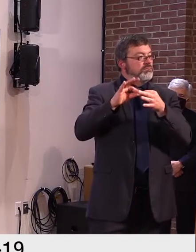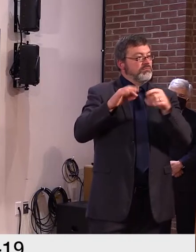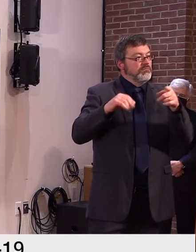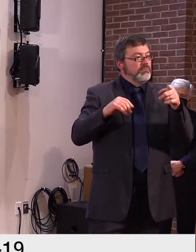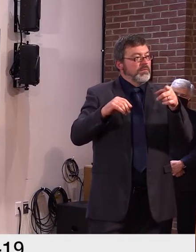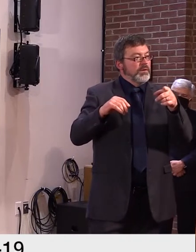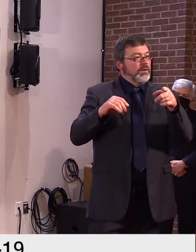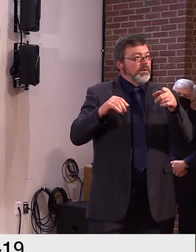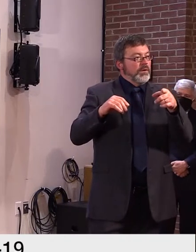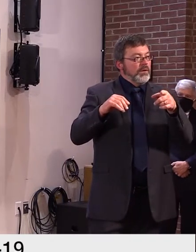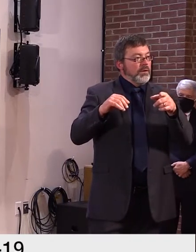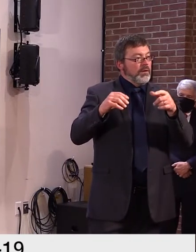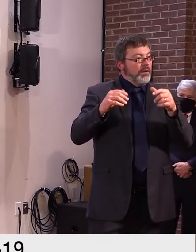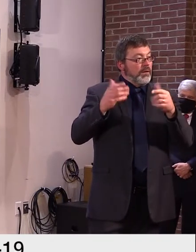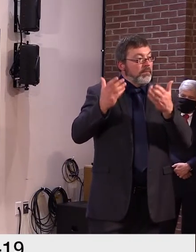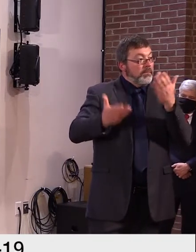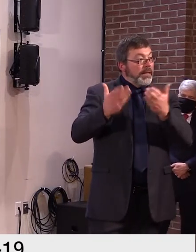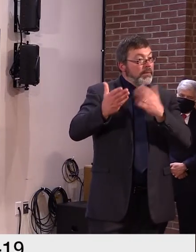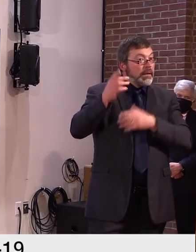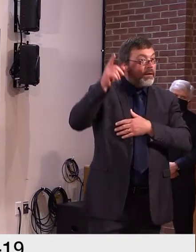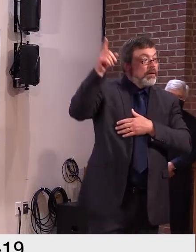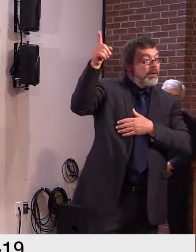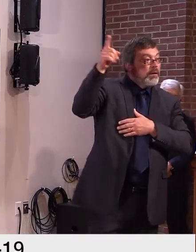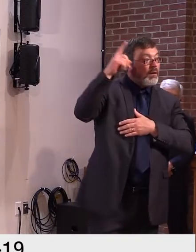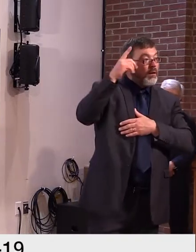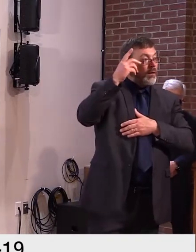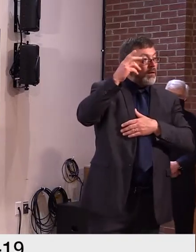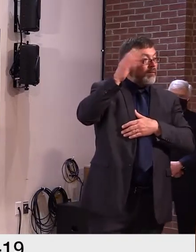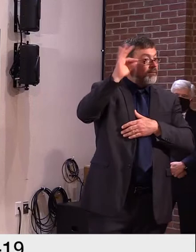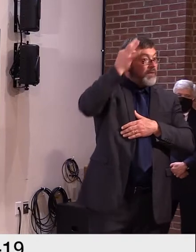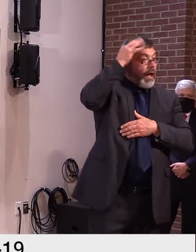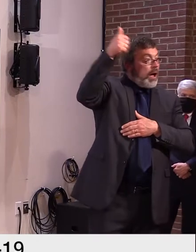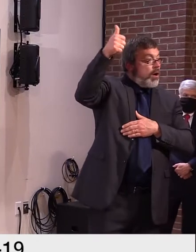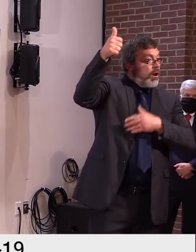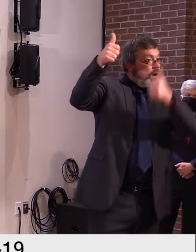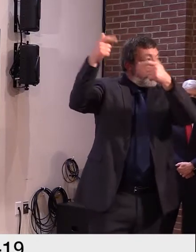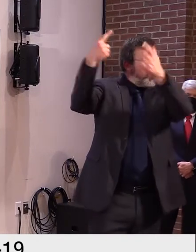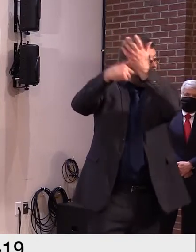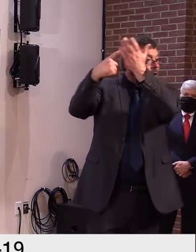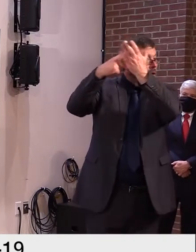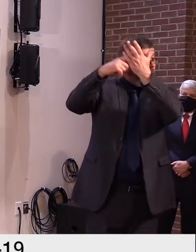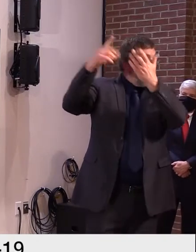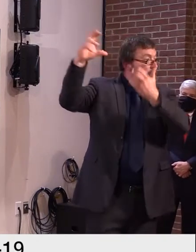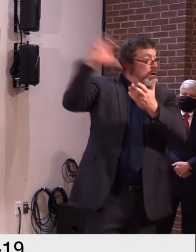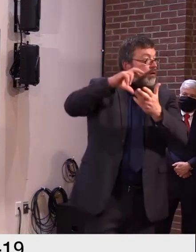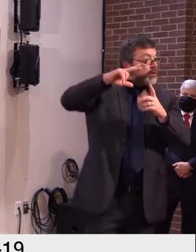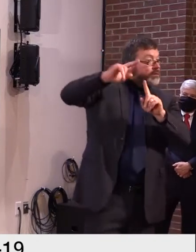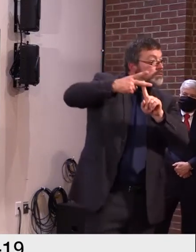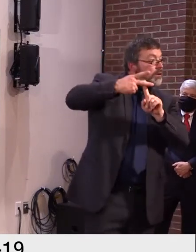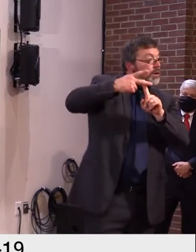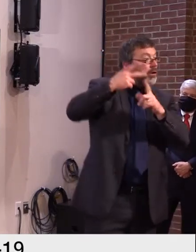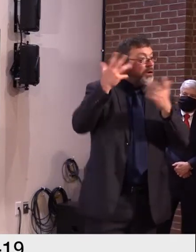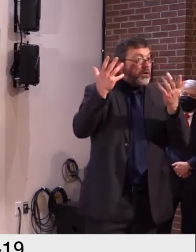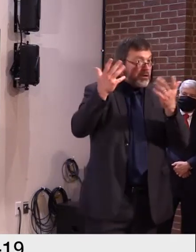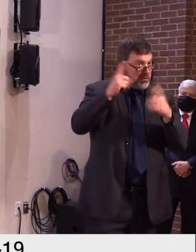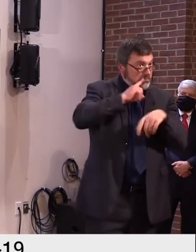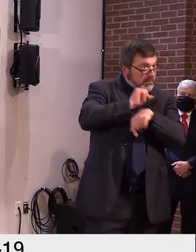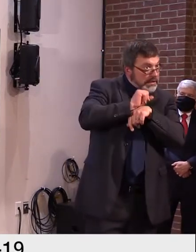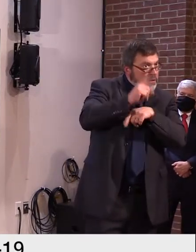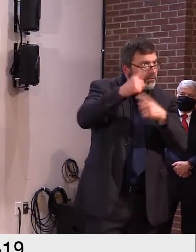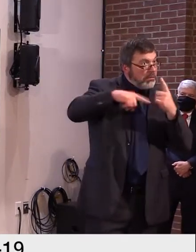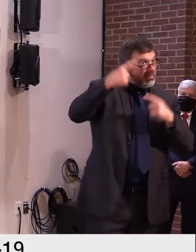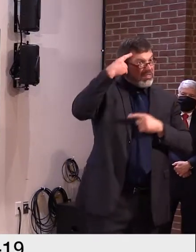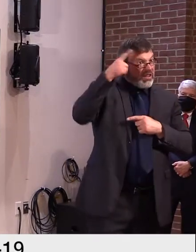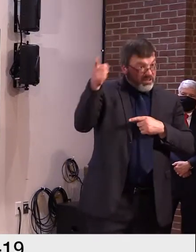Congress. Are you continuing to keep a close eye on that? Have you heard if we've got a shot at getting something out of this? Yeah, I mean, it's difficult